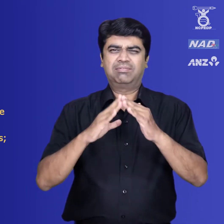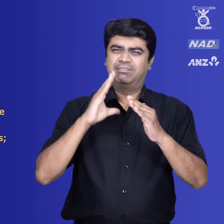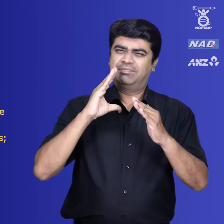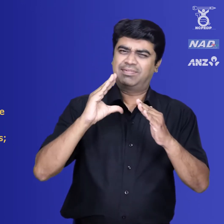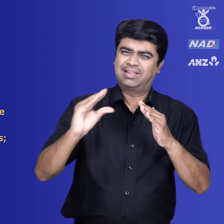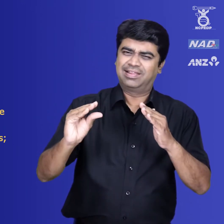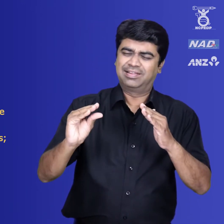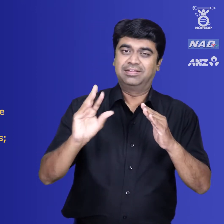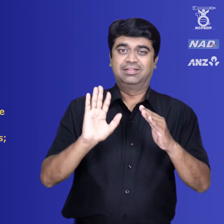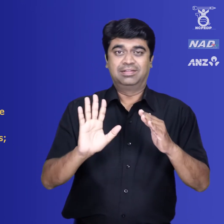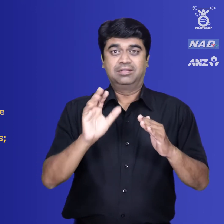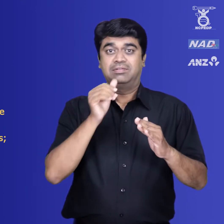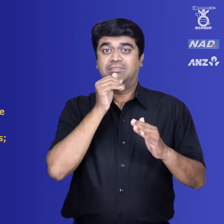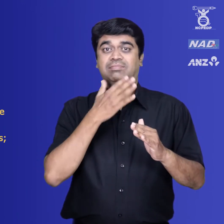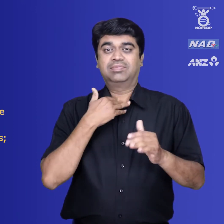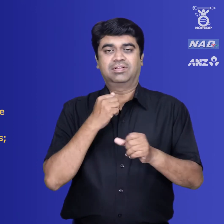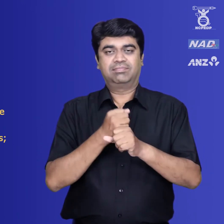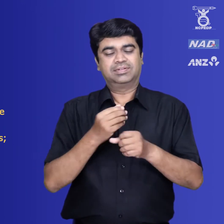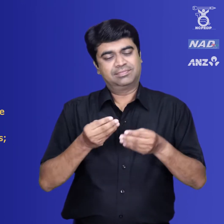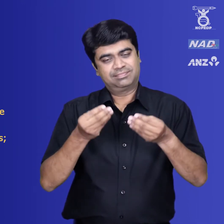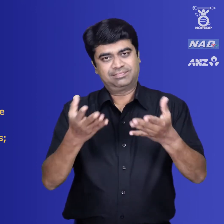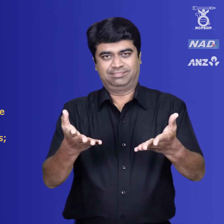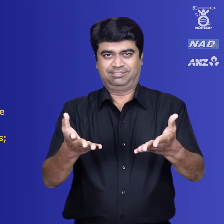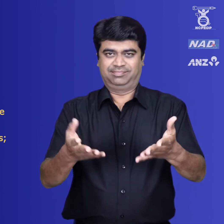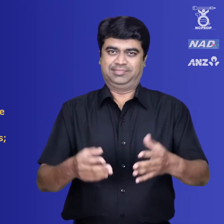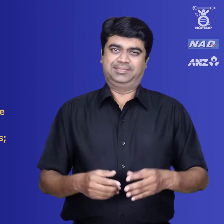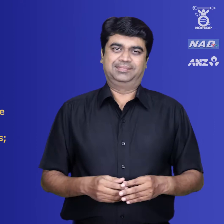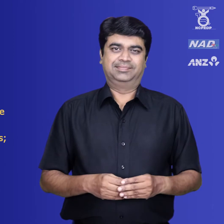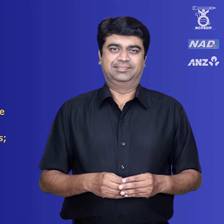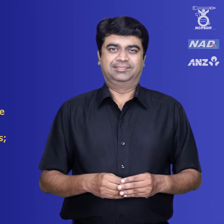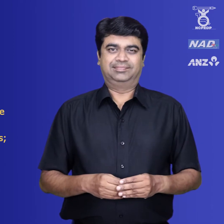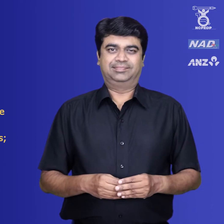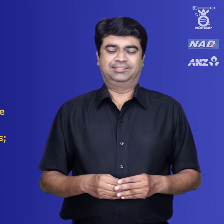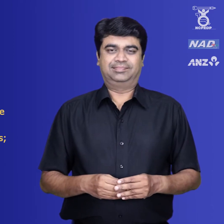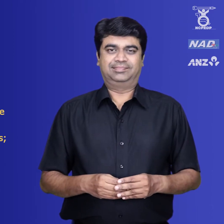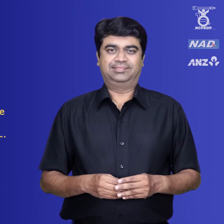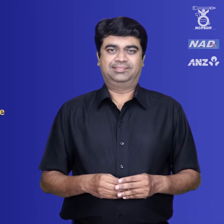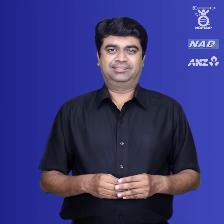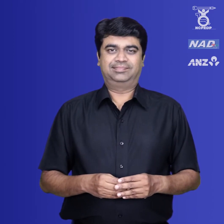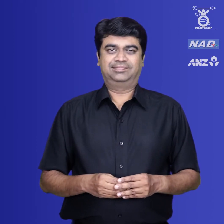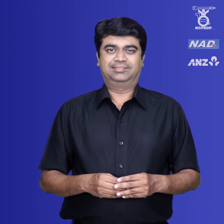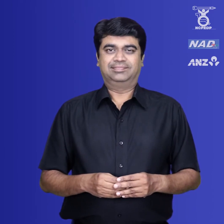facilities, especially in urban slums and rural areas.